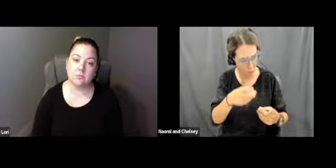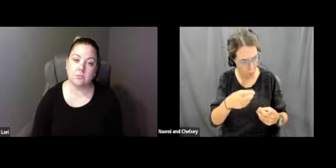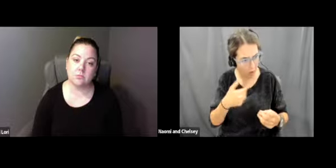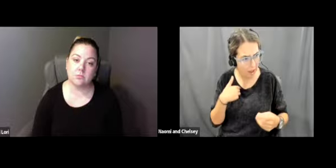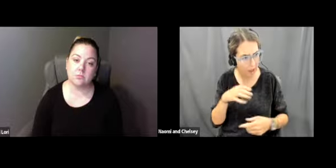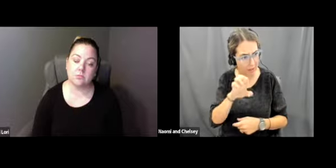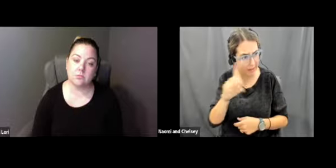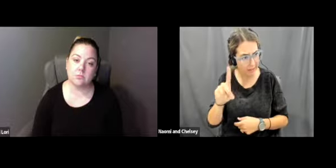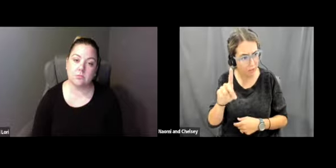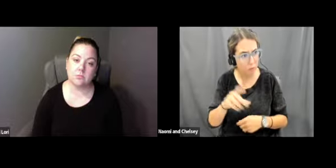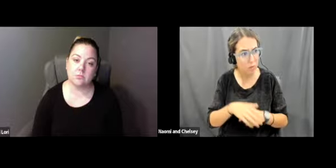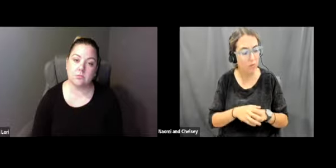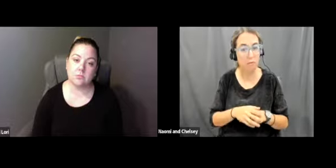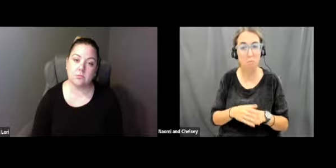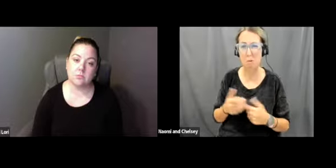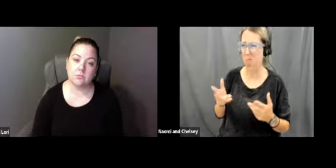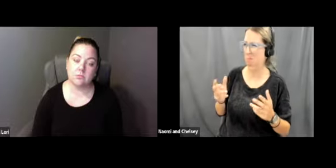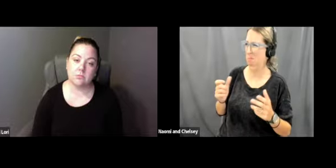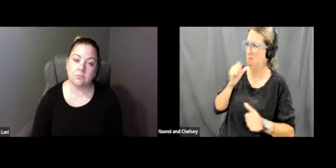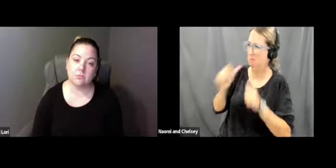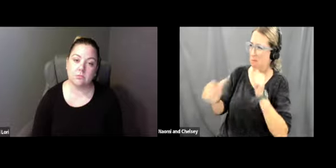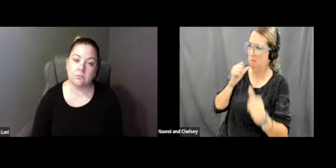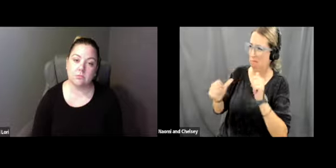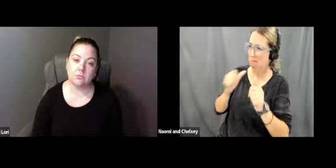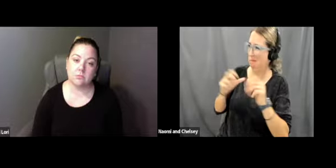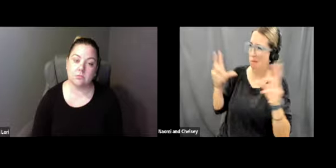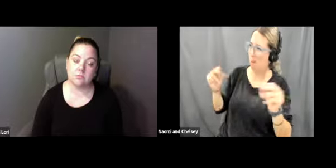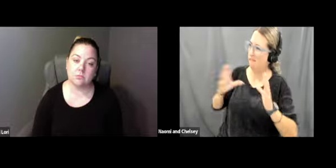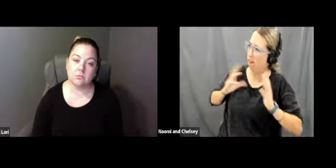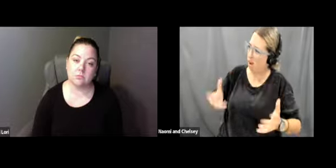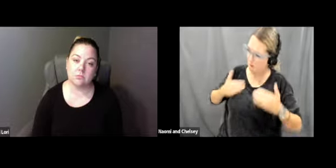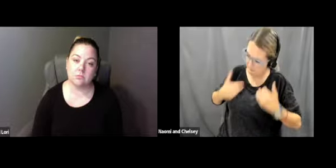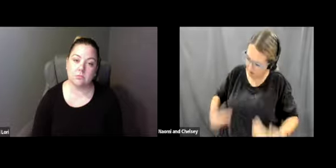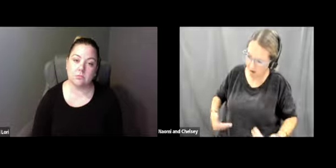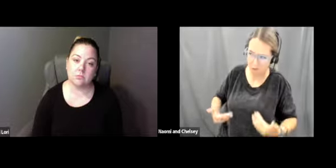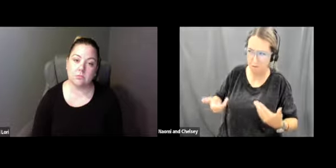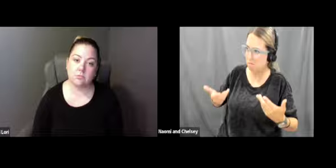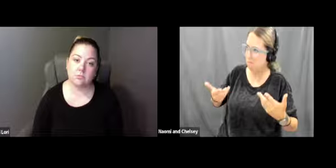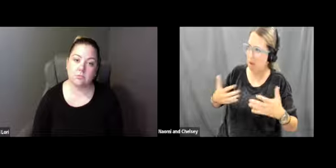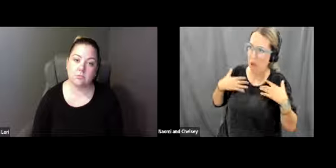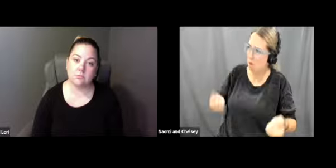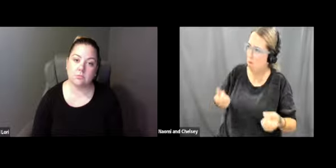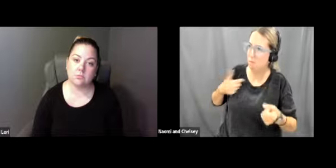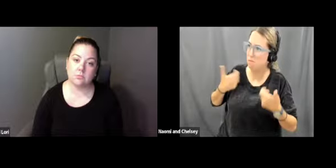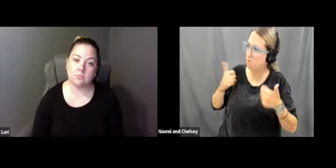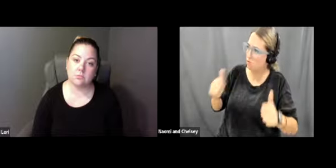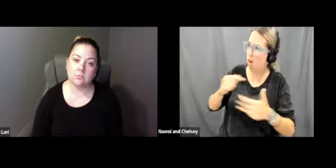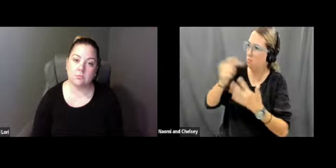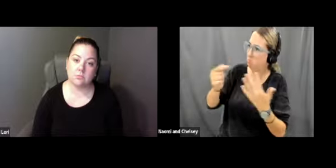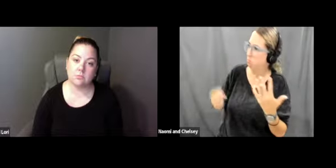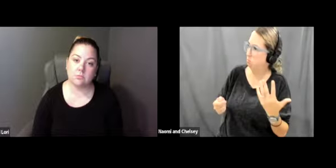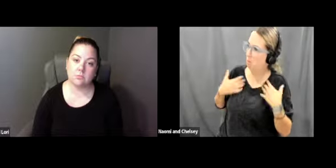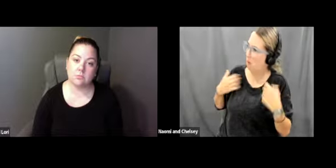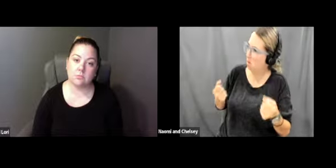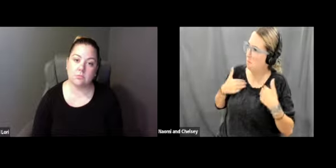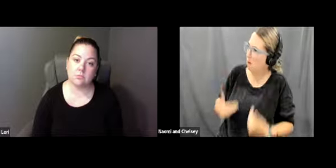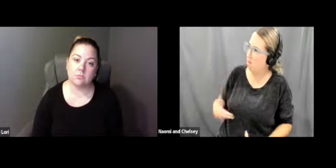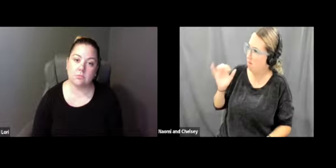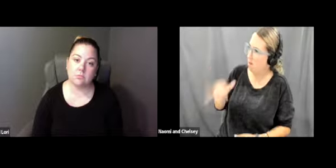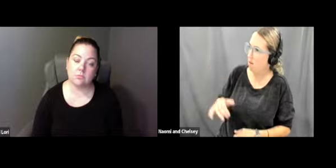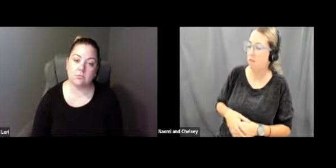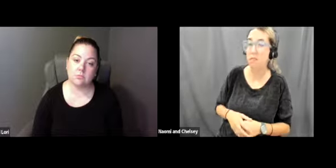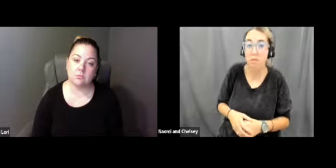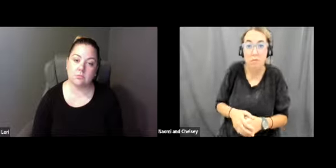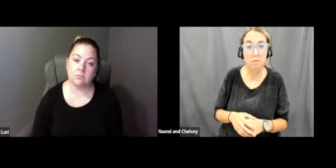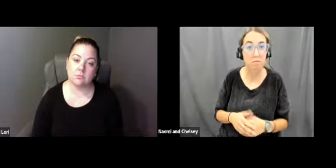not. And so that was something that was really formative to me. And I'm really blessed that